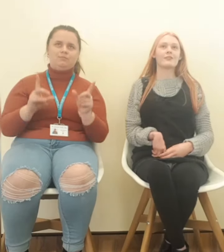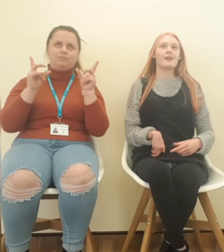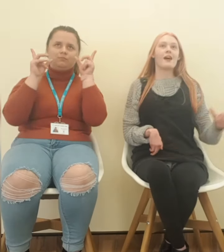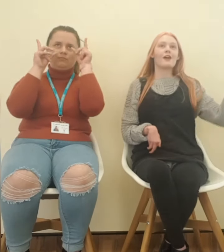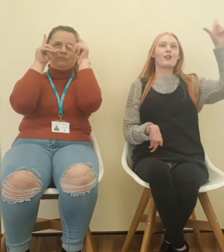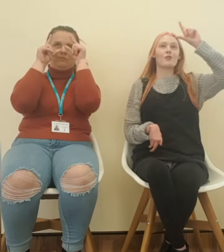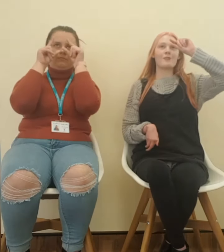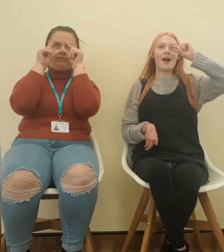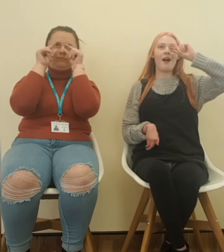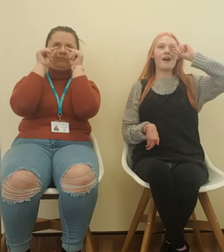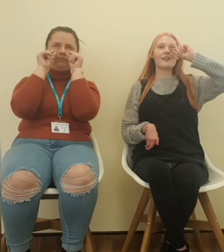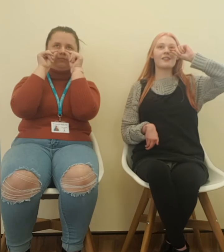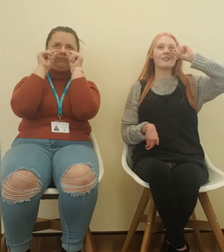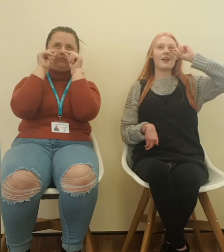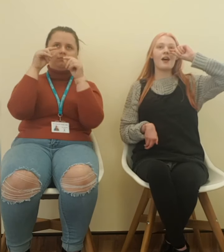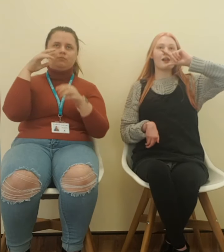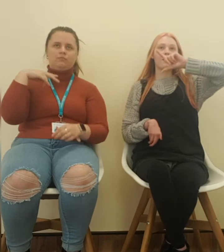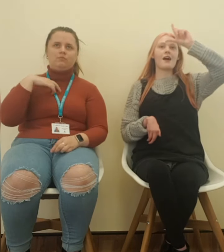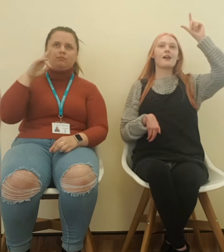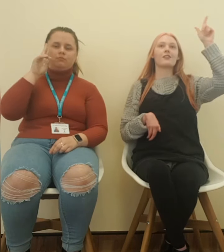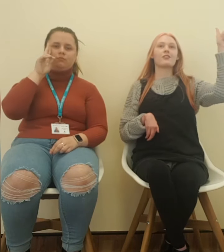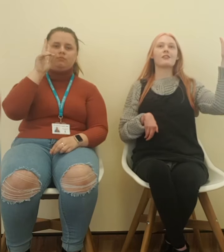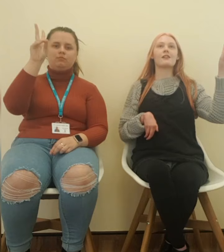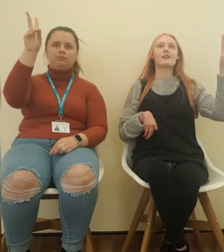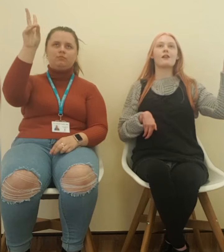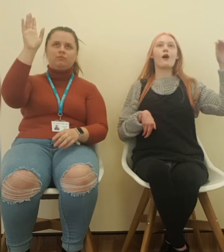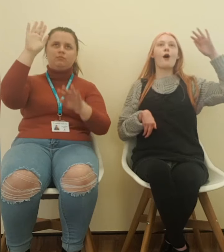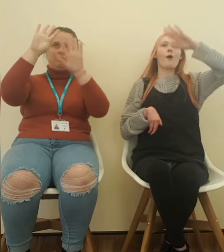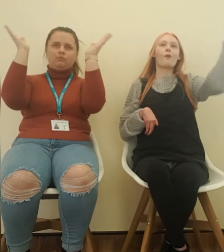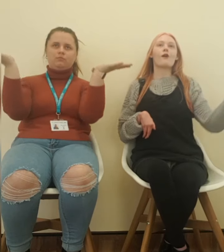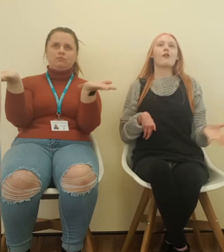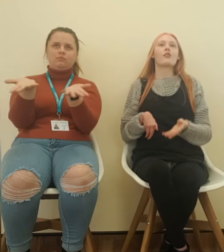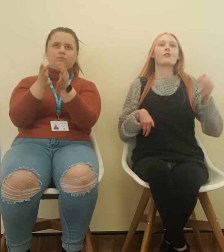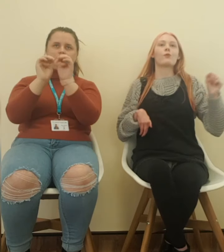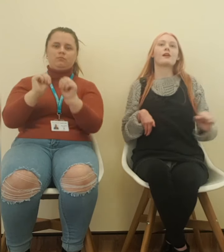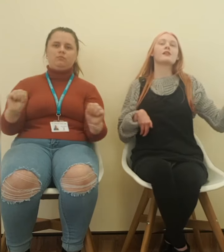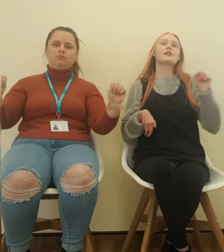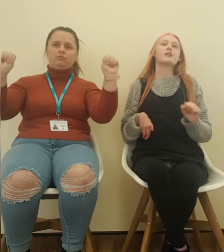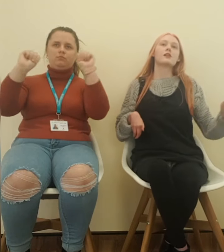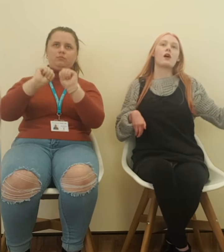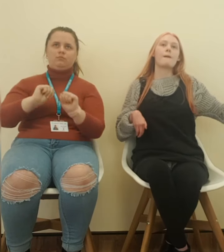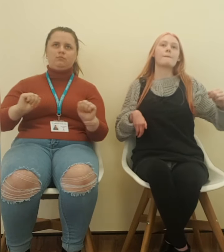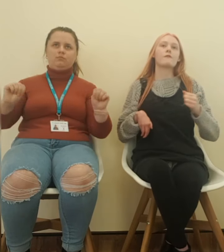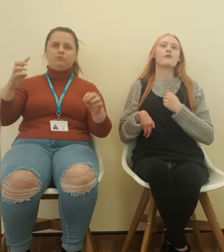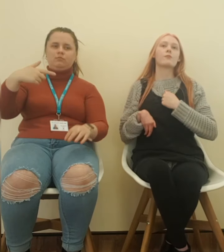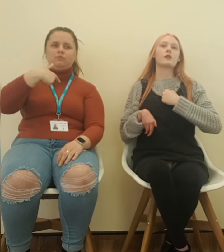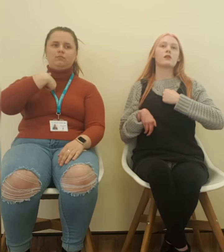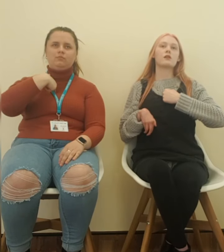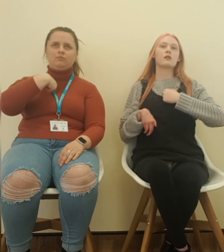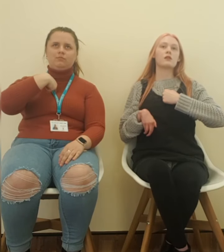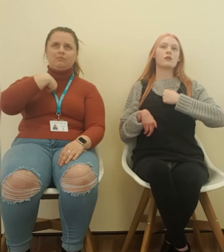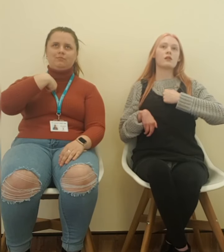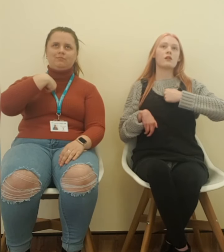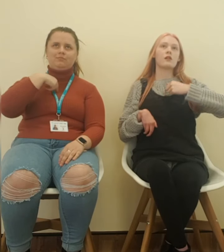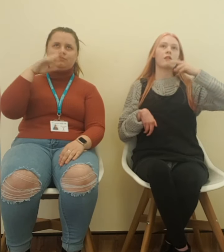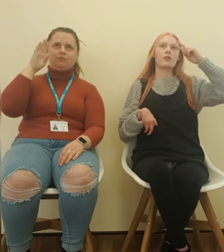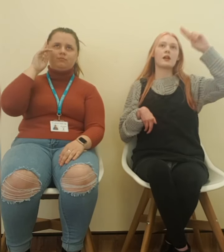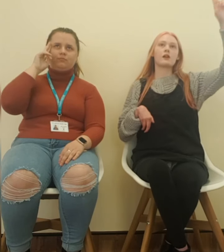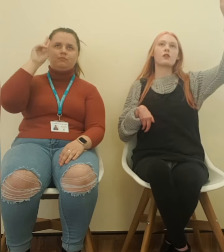I close my eyes and I can see a world that's waiting up for me, that I